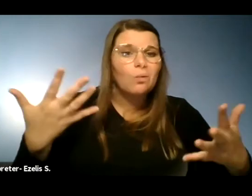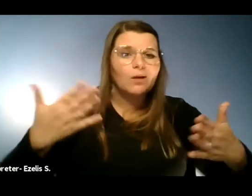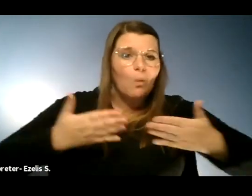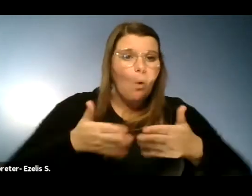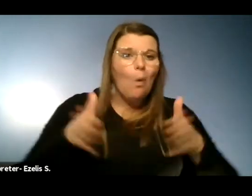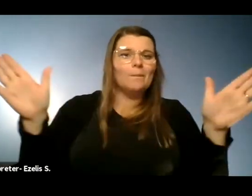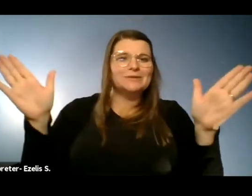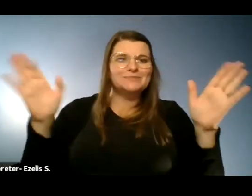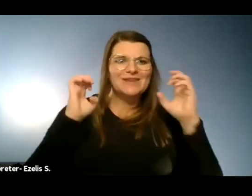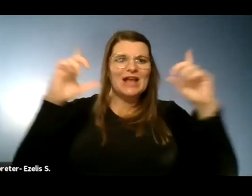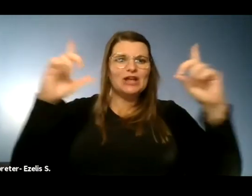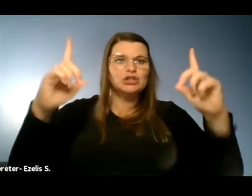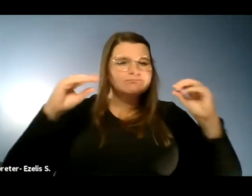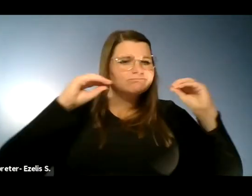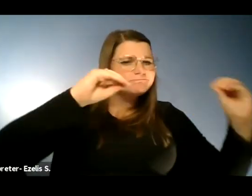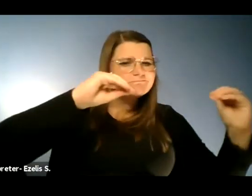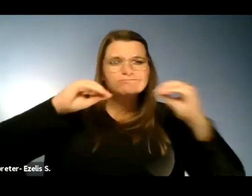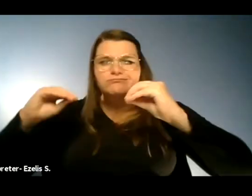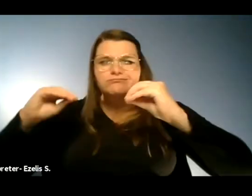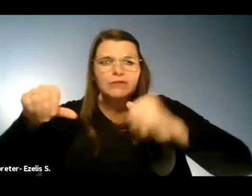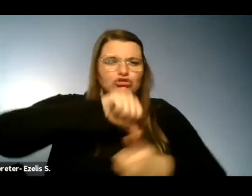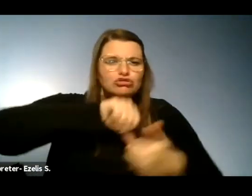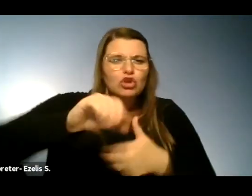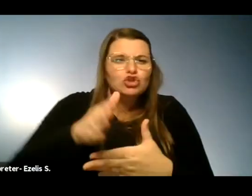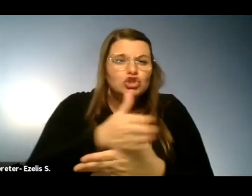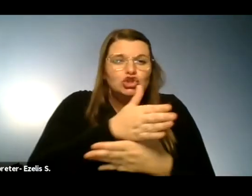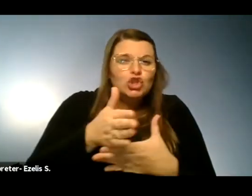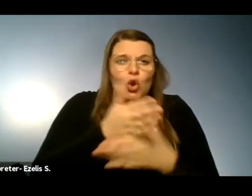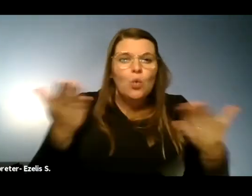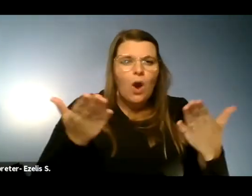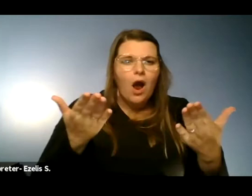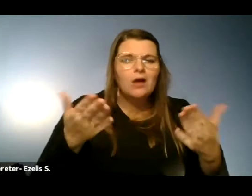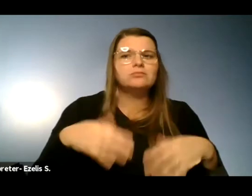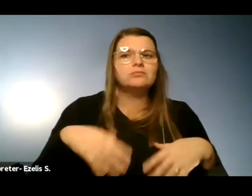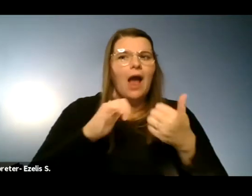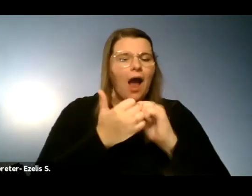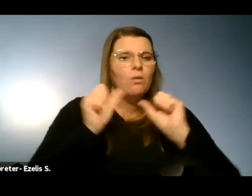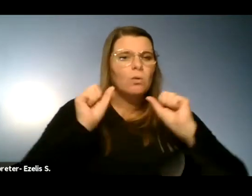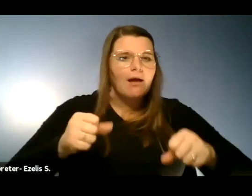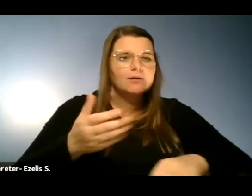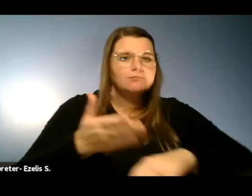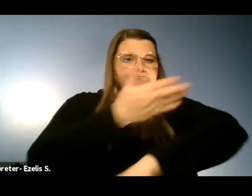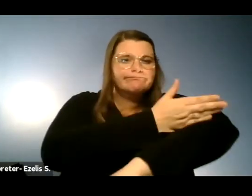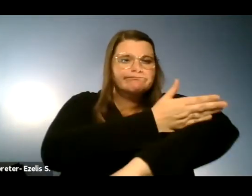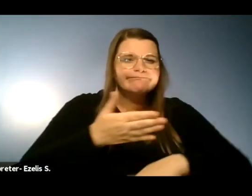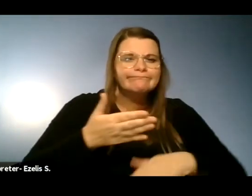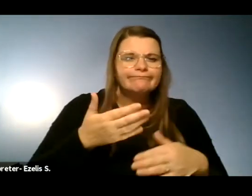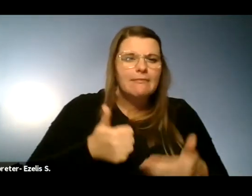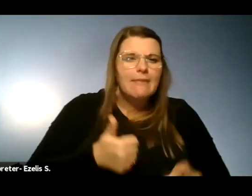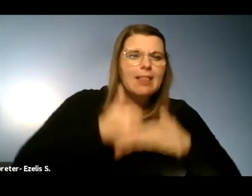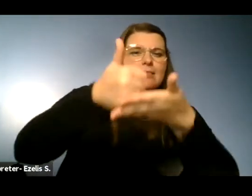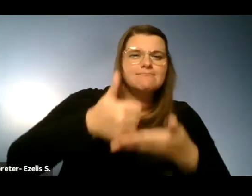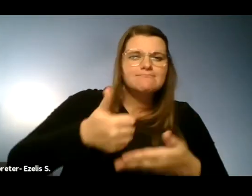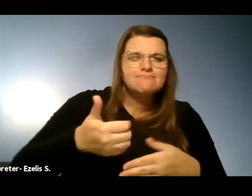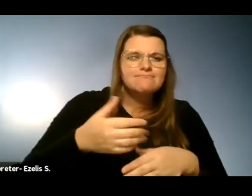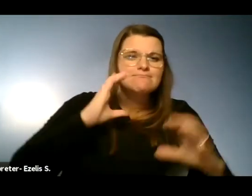other and to share ways that will maximize or help communication. And we